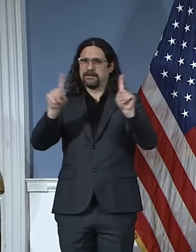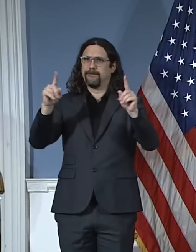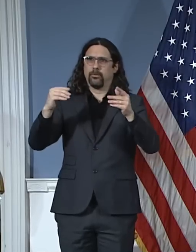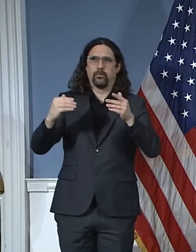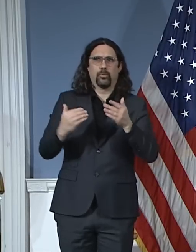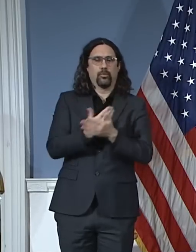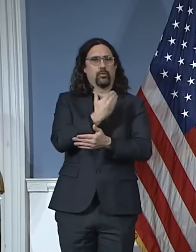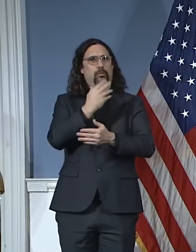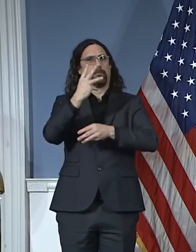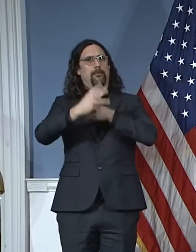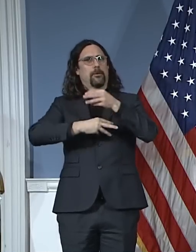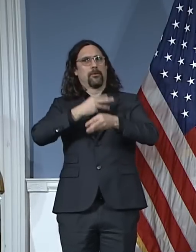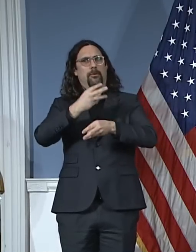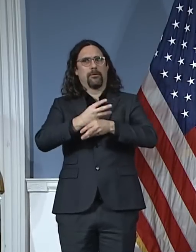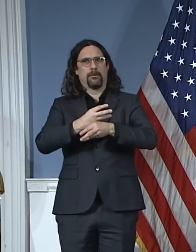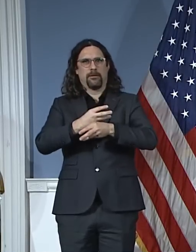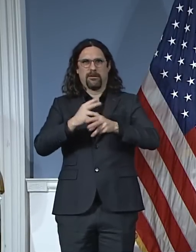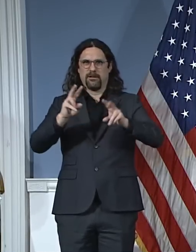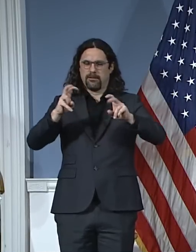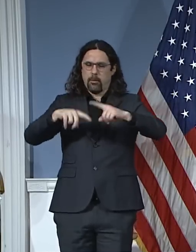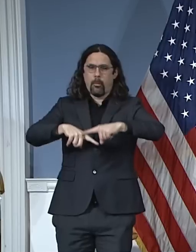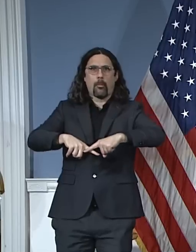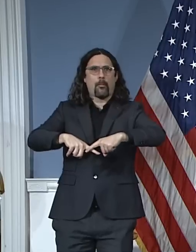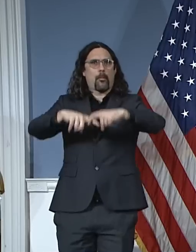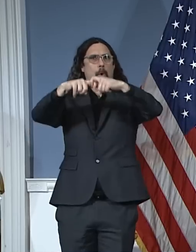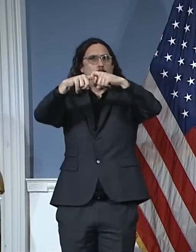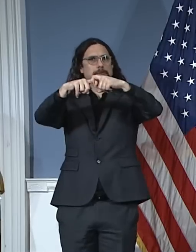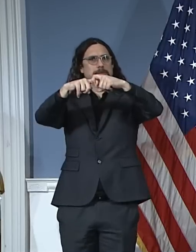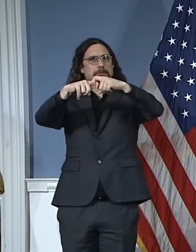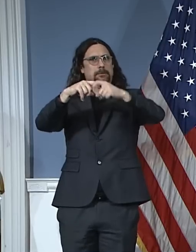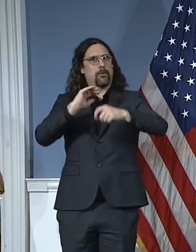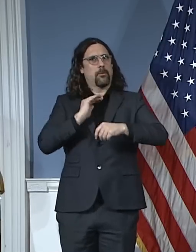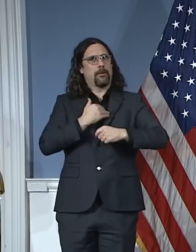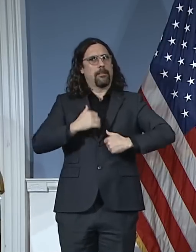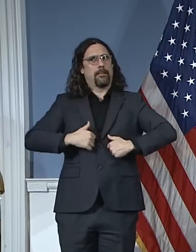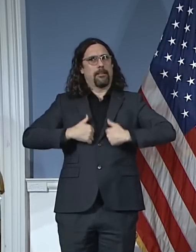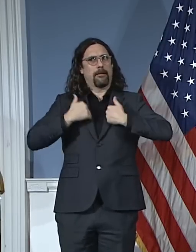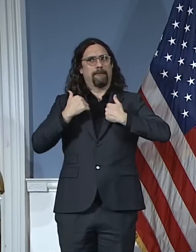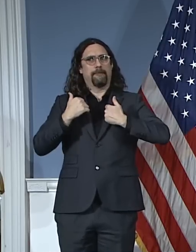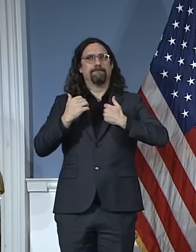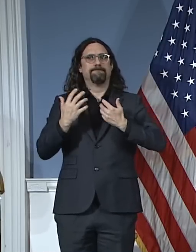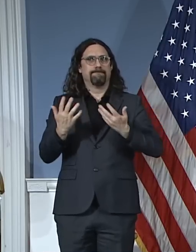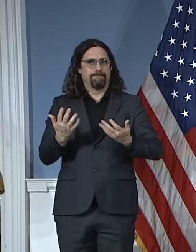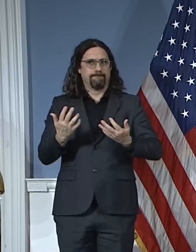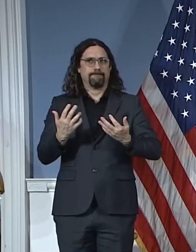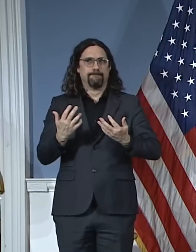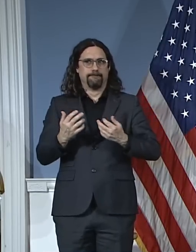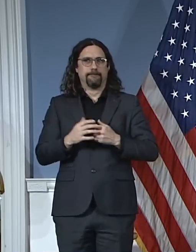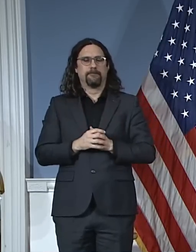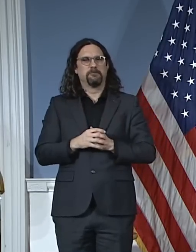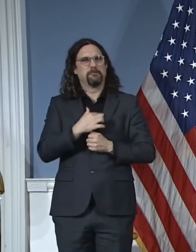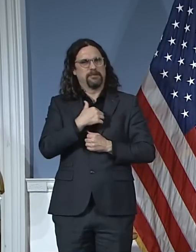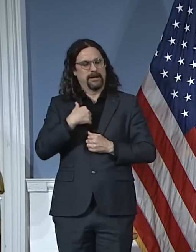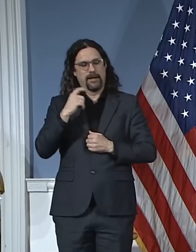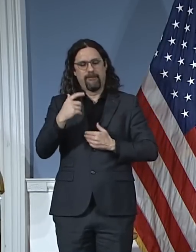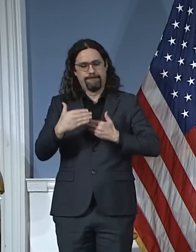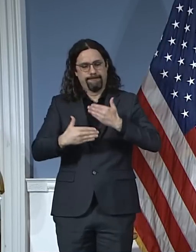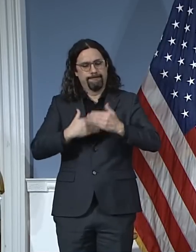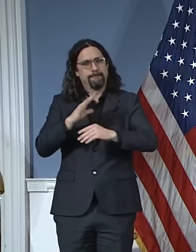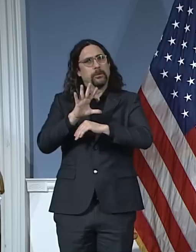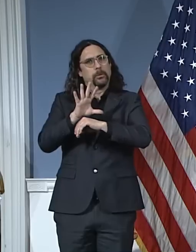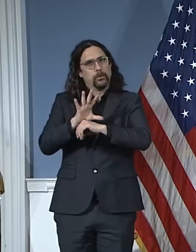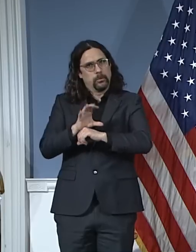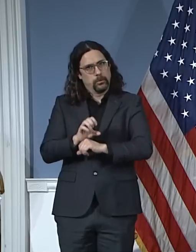take getting used to it. It's going to take adjustments. There'll be some trial and error for sure, but let's thank the people who are